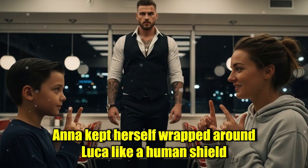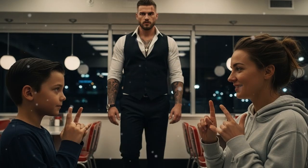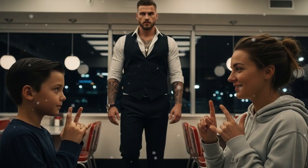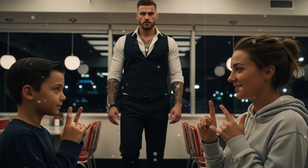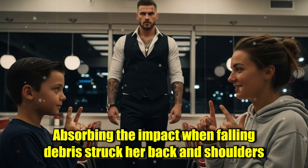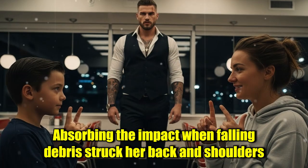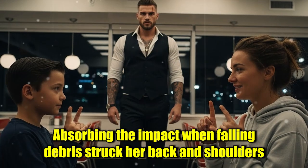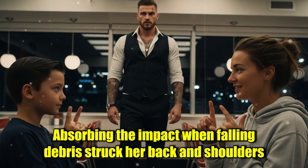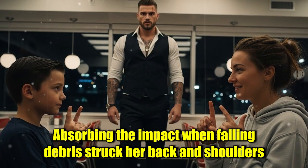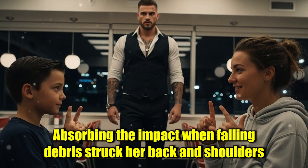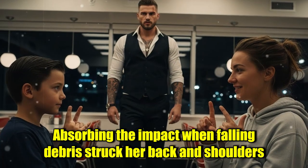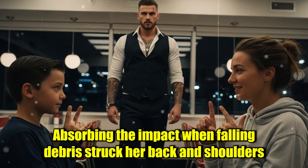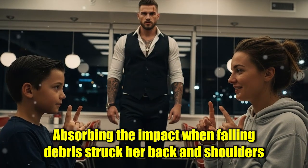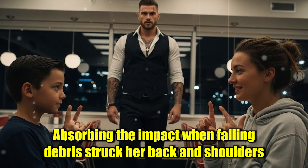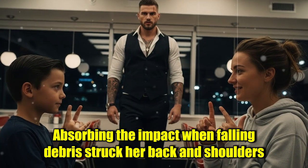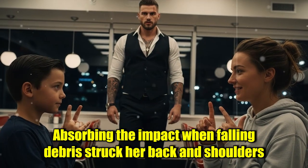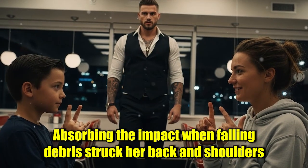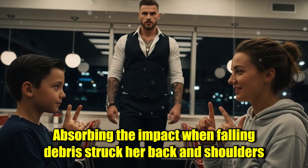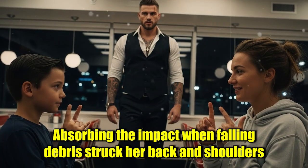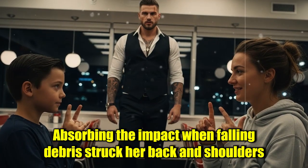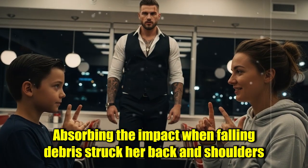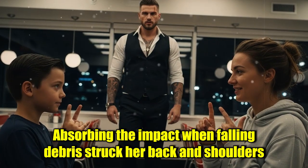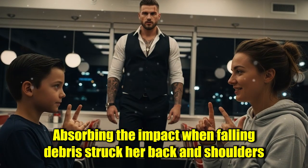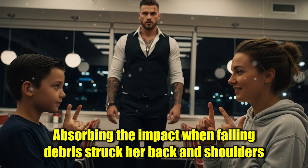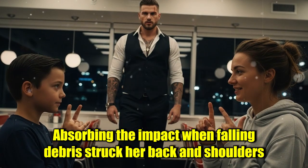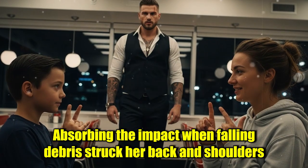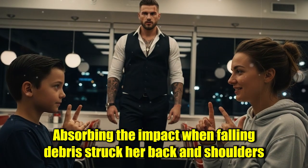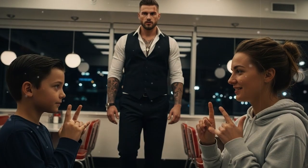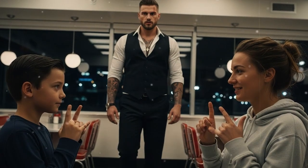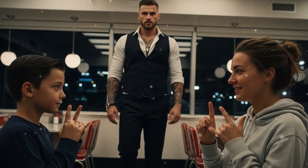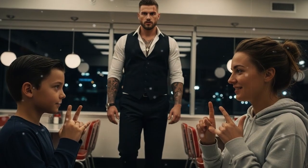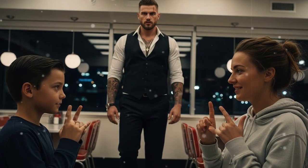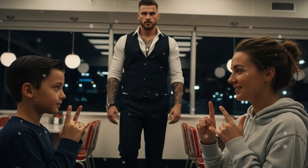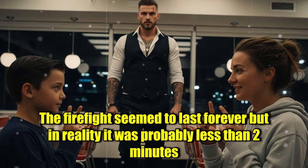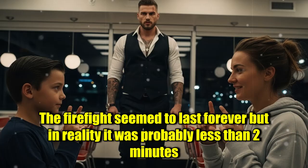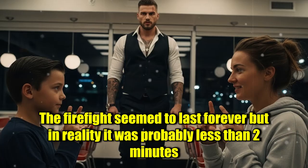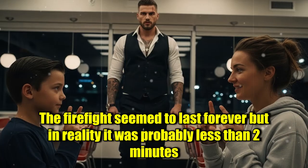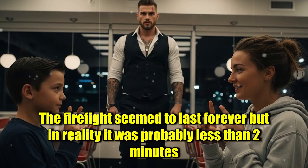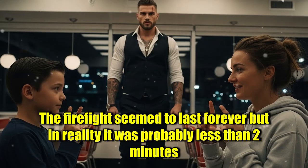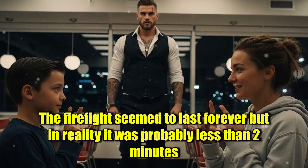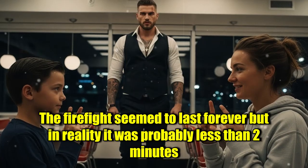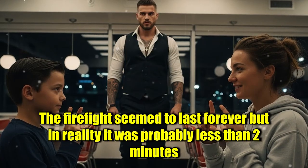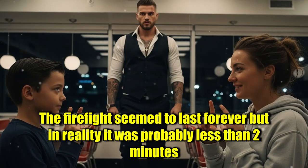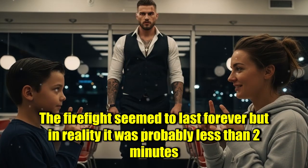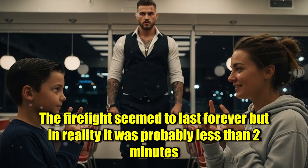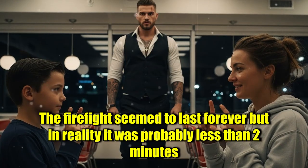shield, absorbing the impact when falling debris struck her back and shoulders. The firefight seemed to last forever, but